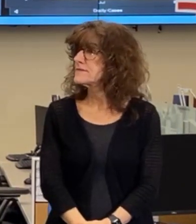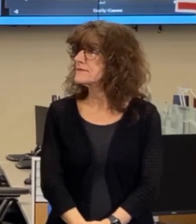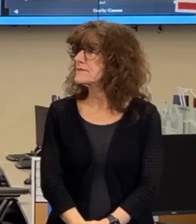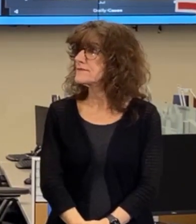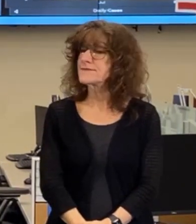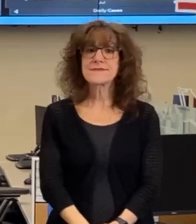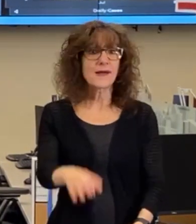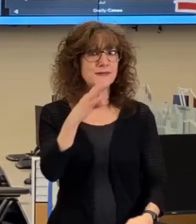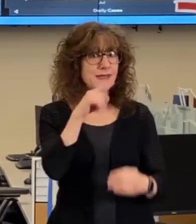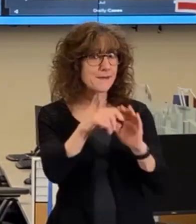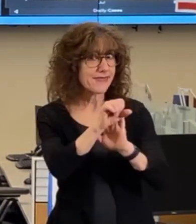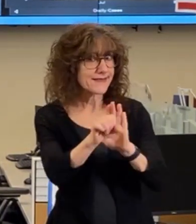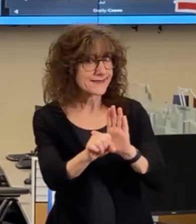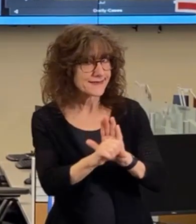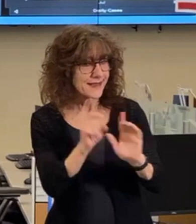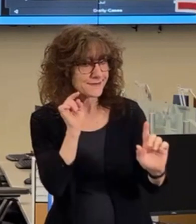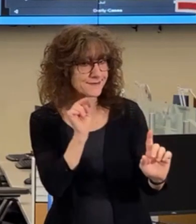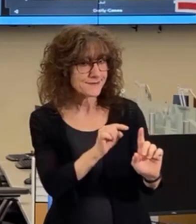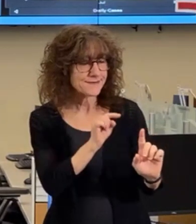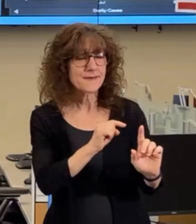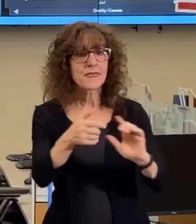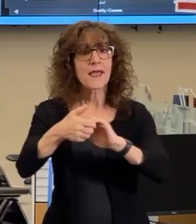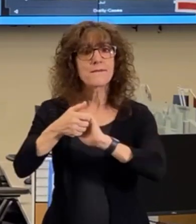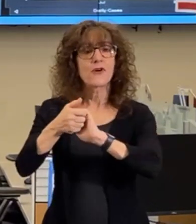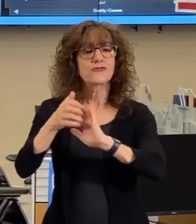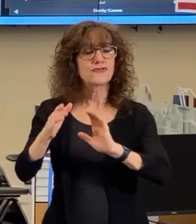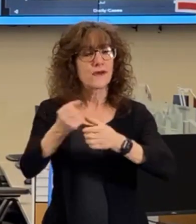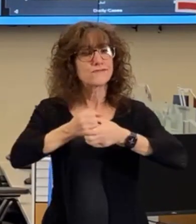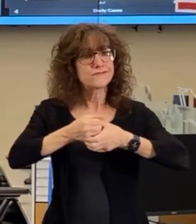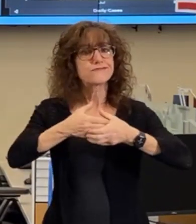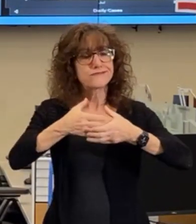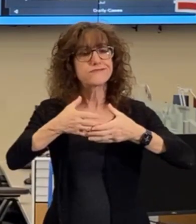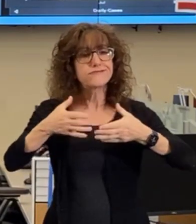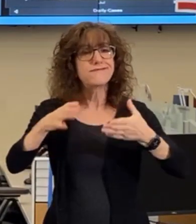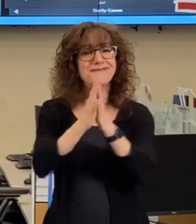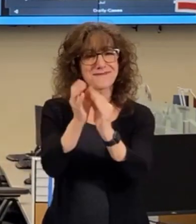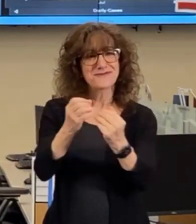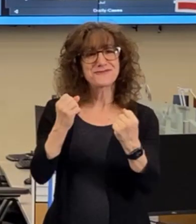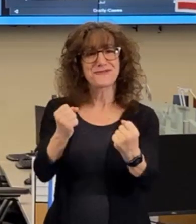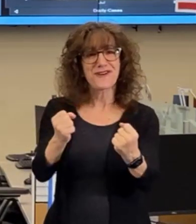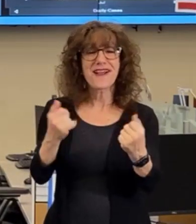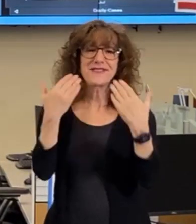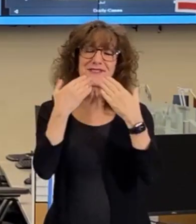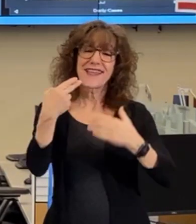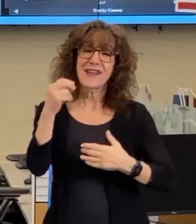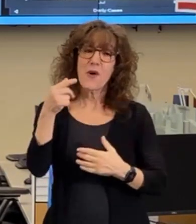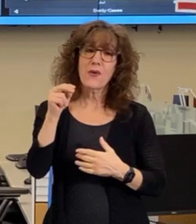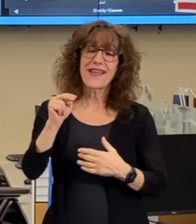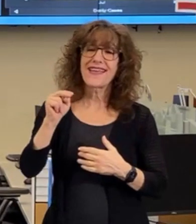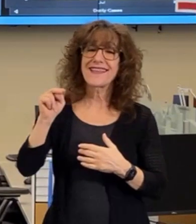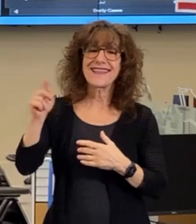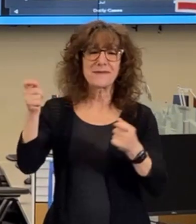And speaking of the state, that partnership keeps expanding and strengthening. I want to thank the Hogan administration